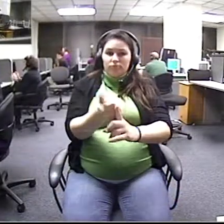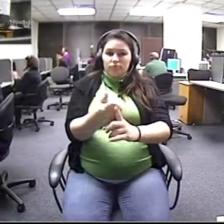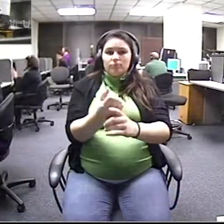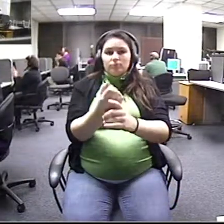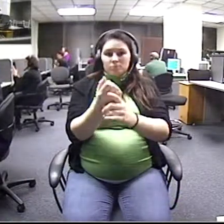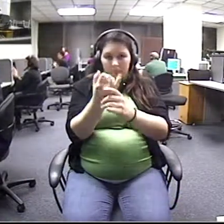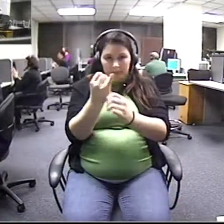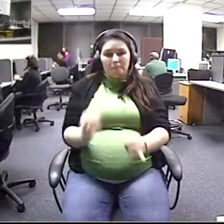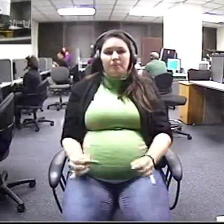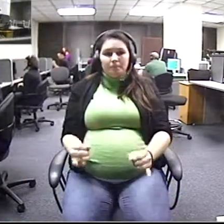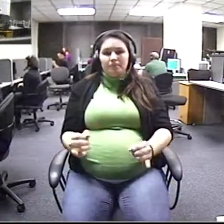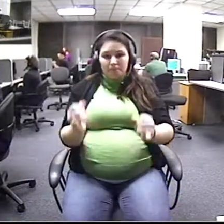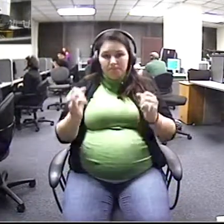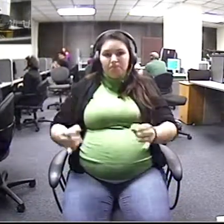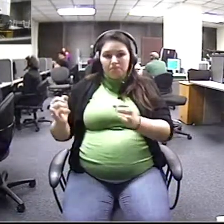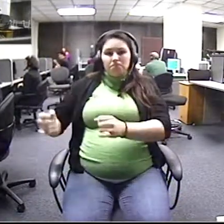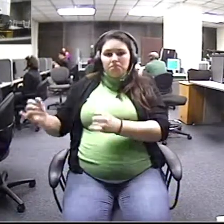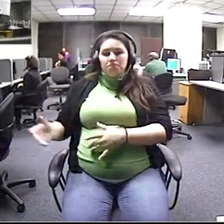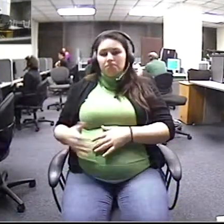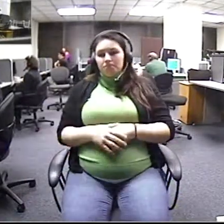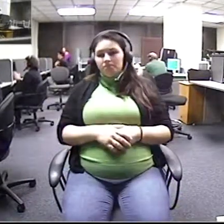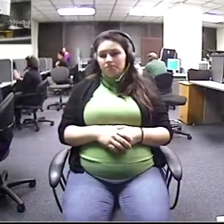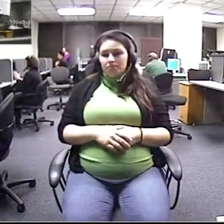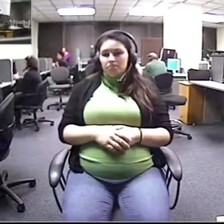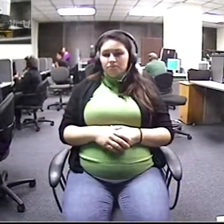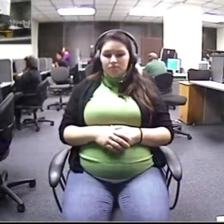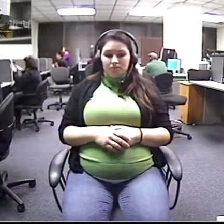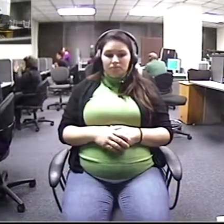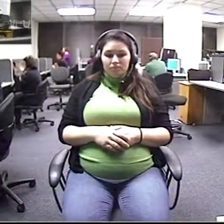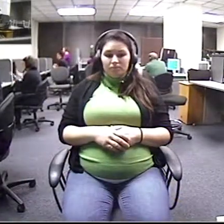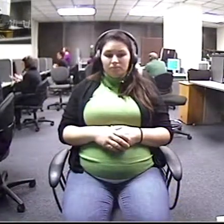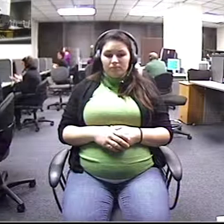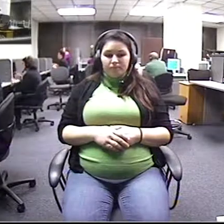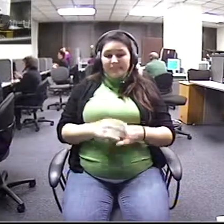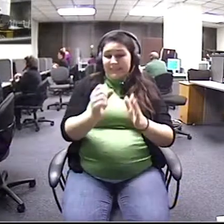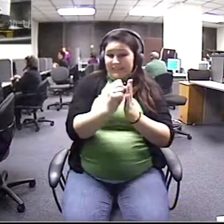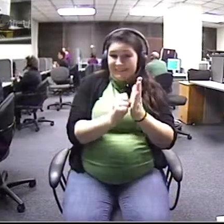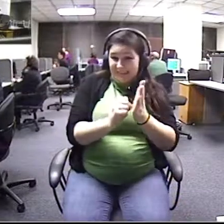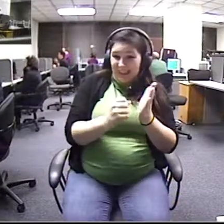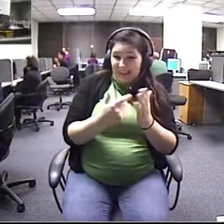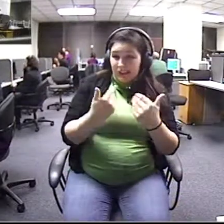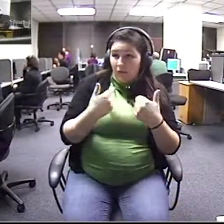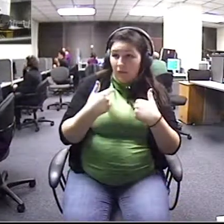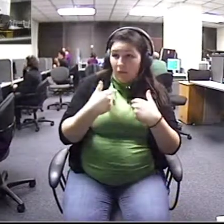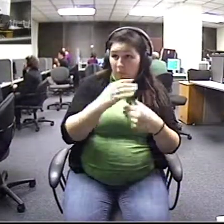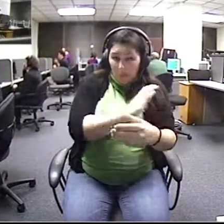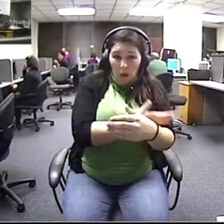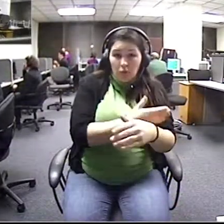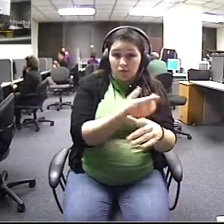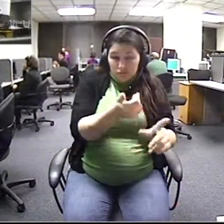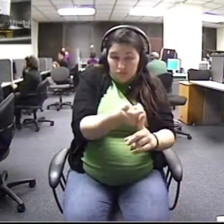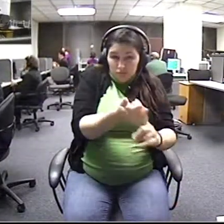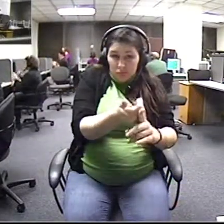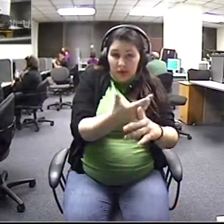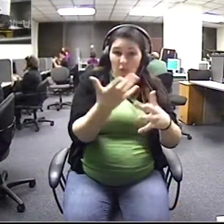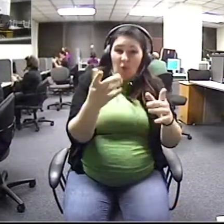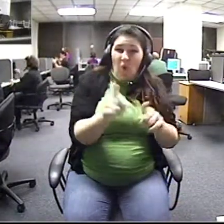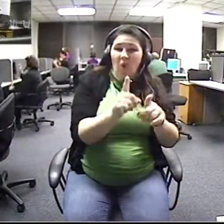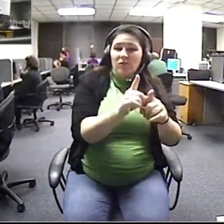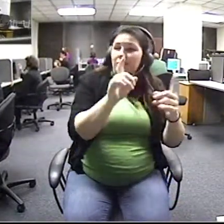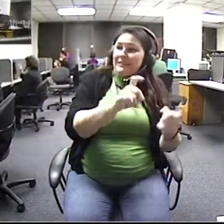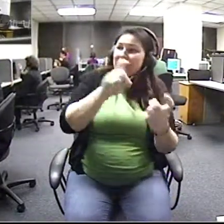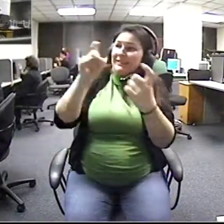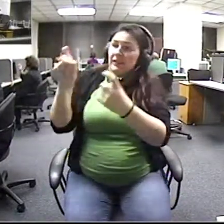The states gave up certain specific powers to the national government. These are called enumerated or